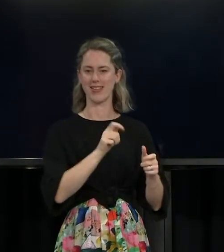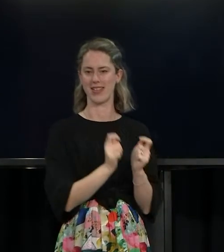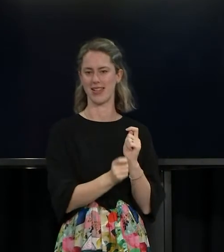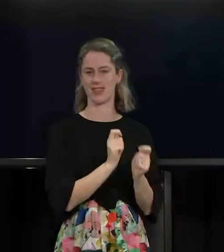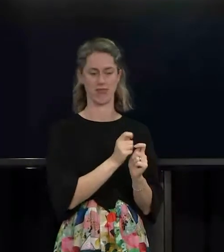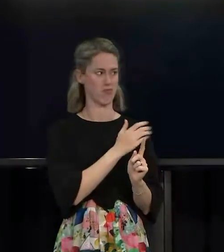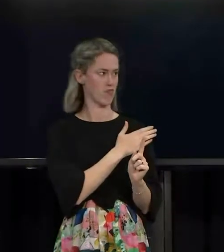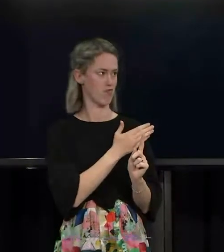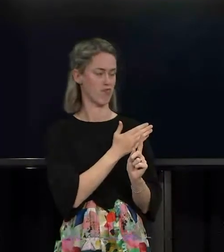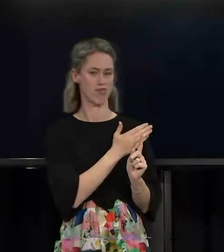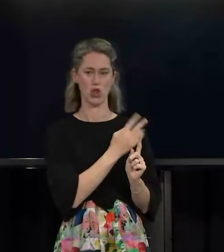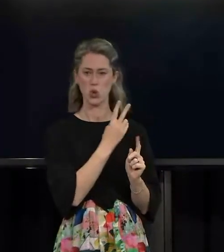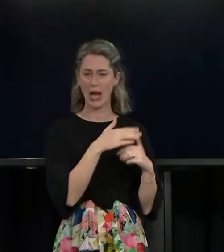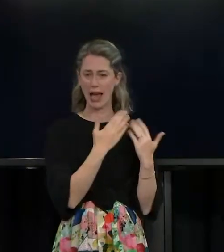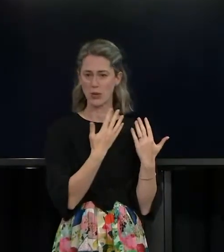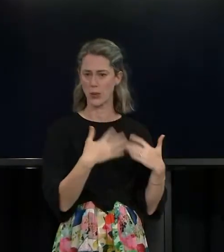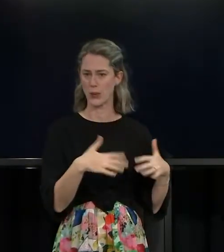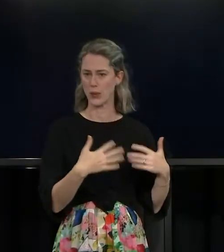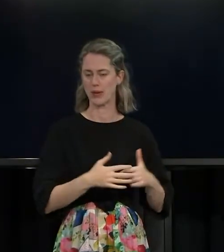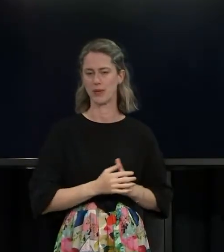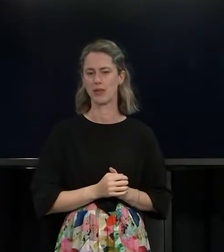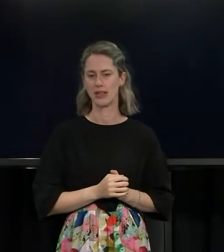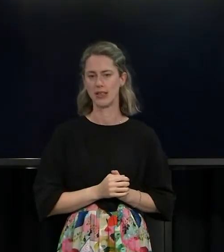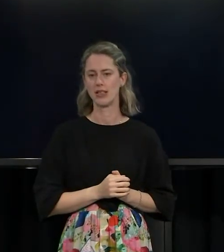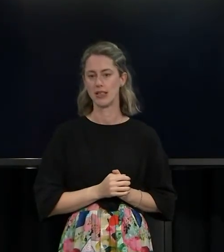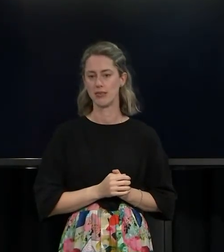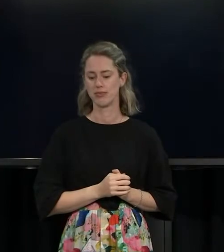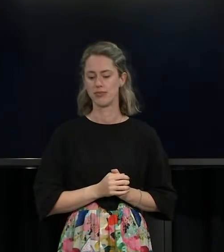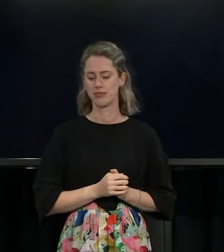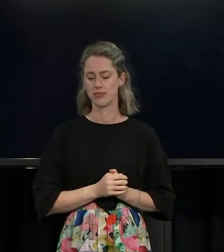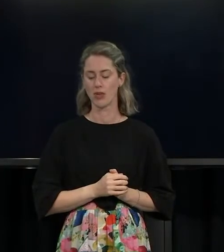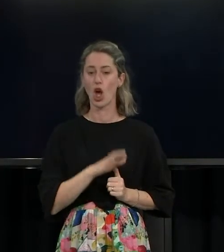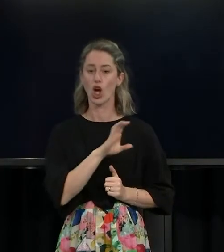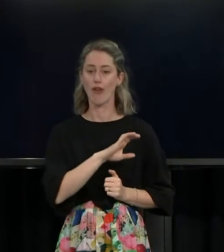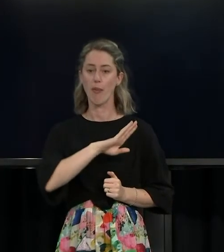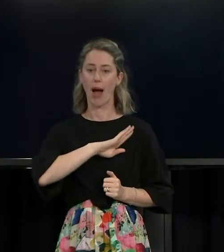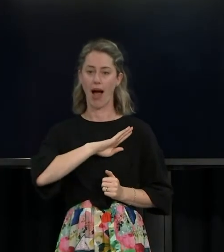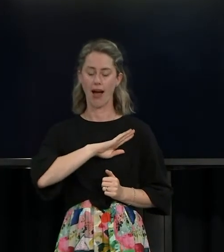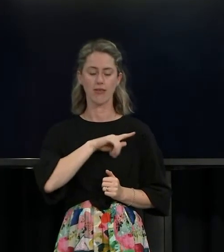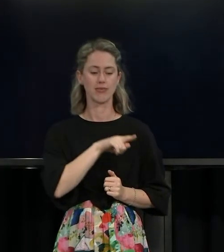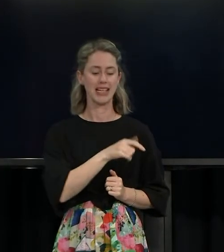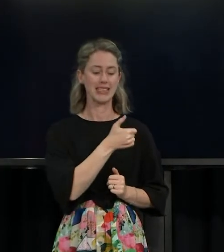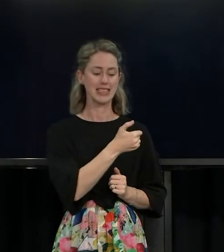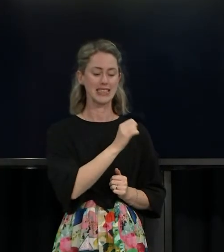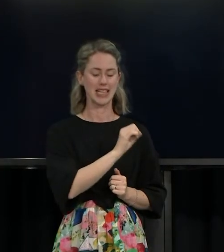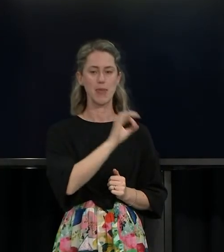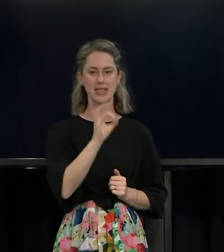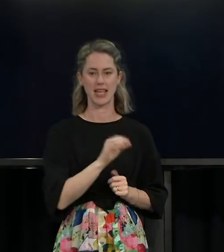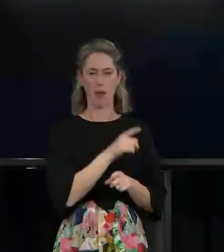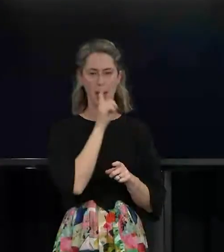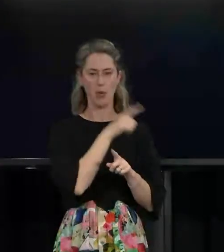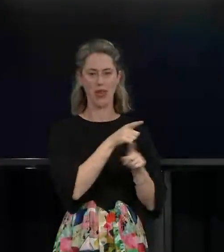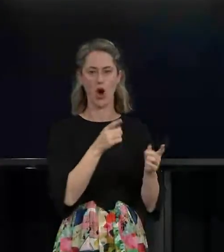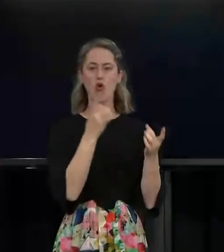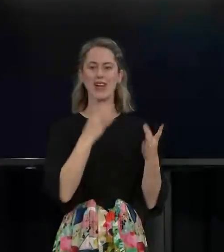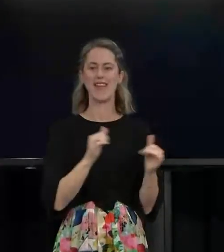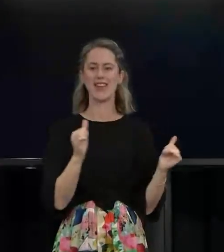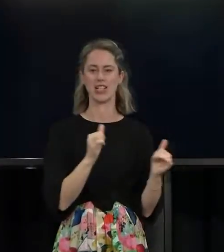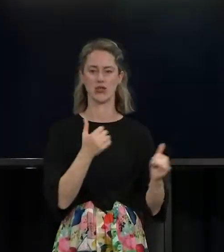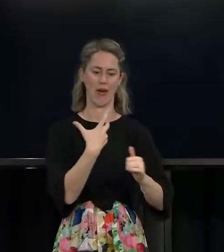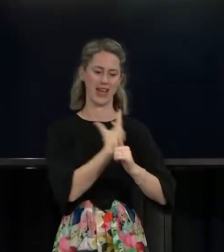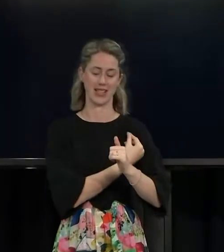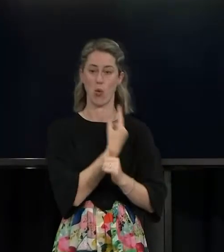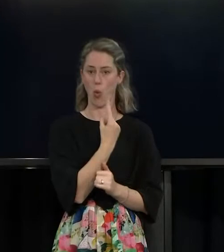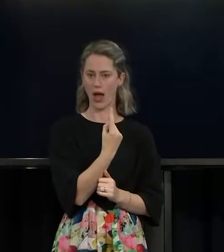tested just in the last 2 days. 60% of Clover Park residents have already had at least 1 vaccination, and I would urge those